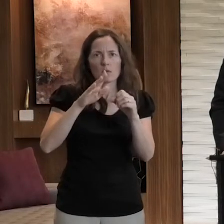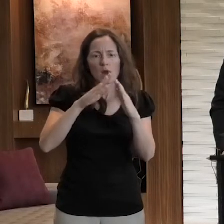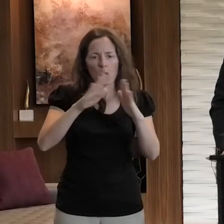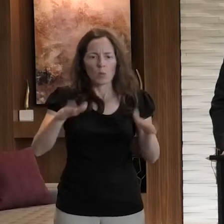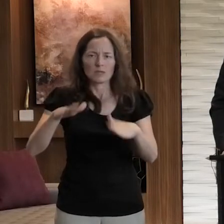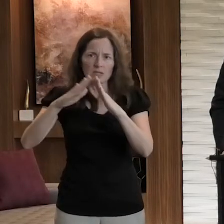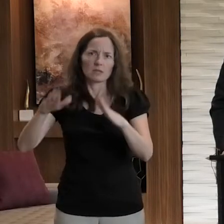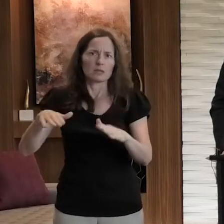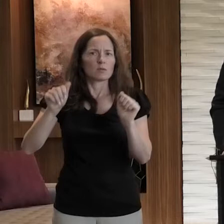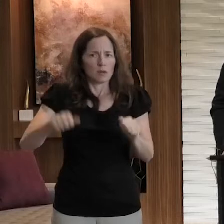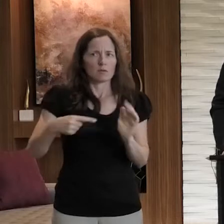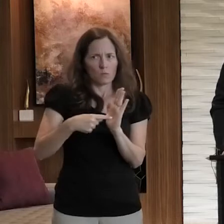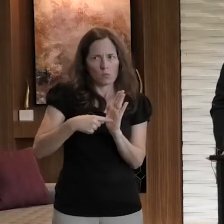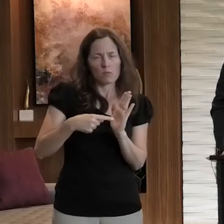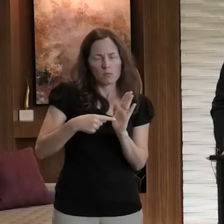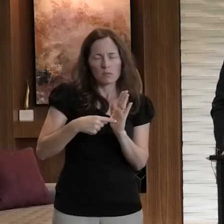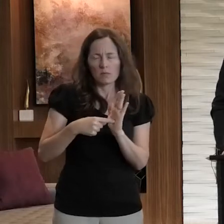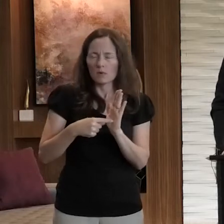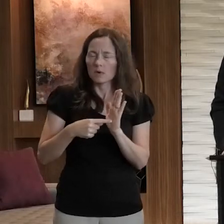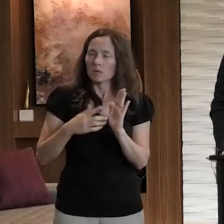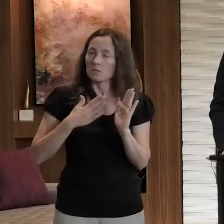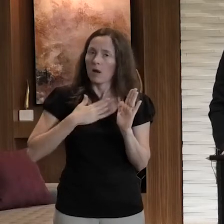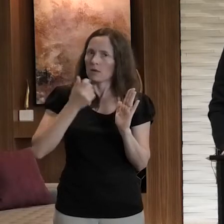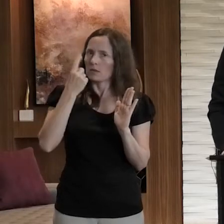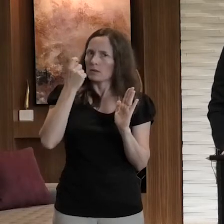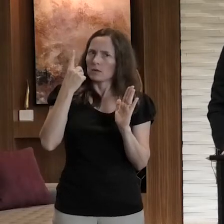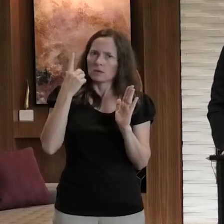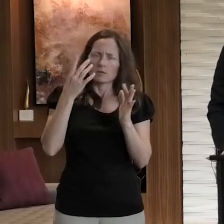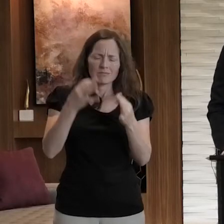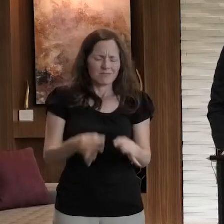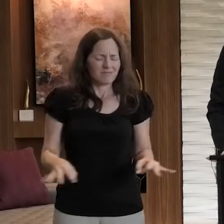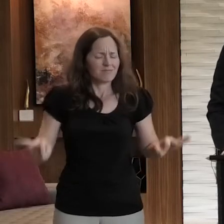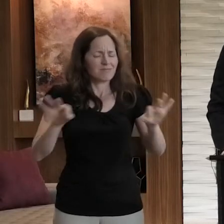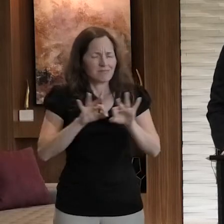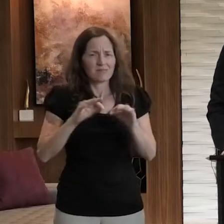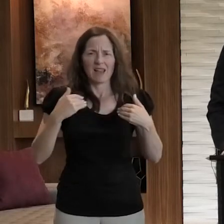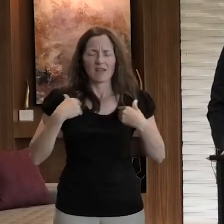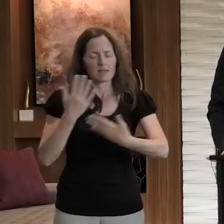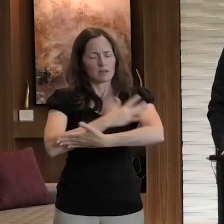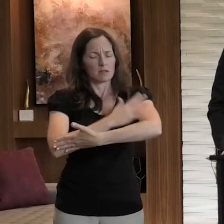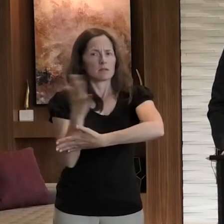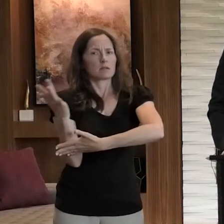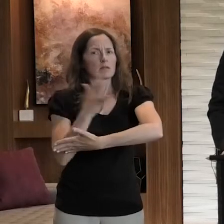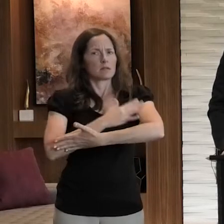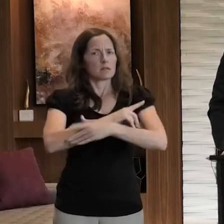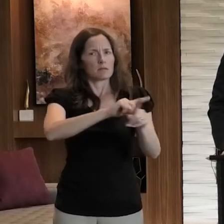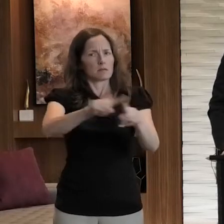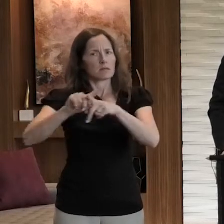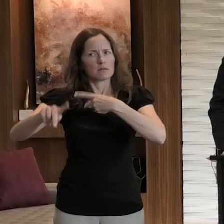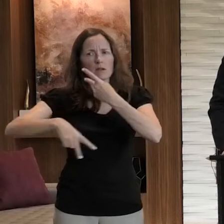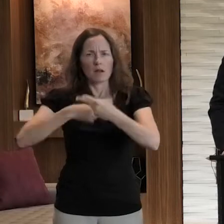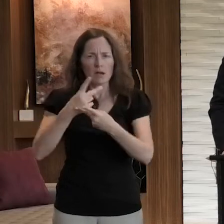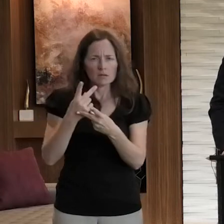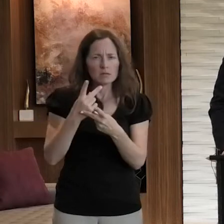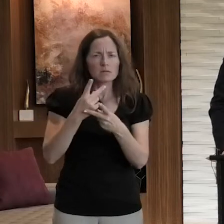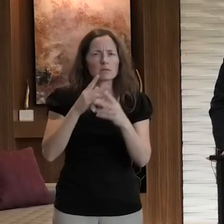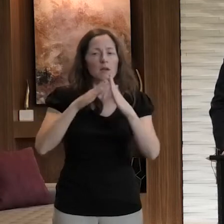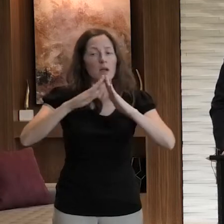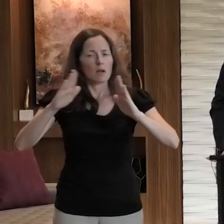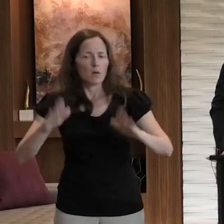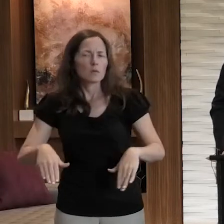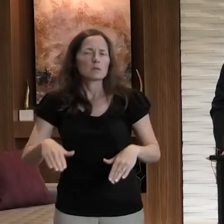an importance in having a full spectrum of affordable housing because it meant opportunity. It